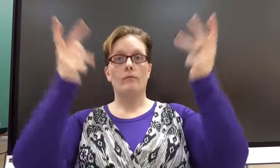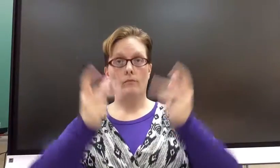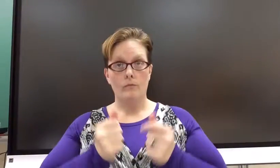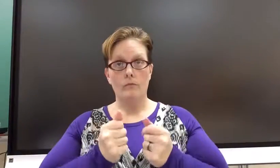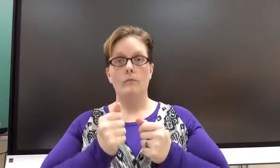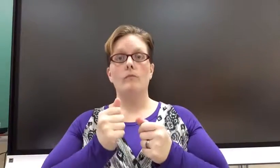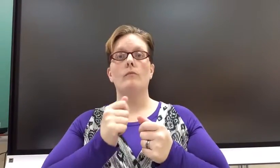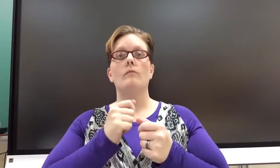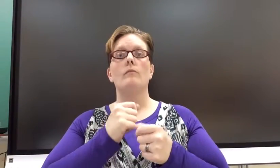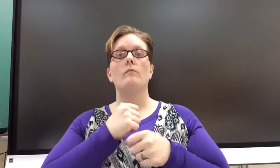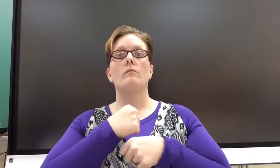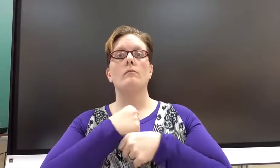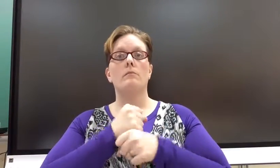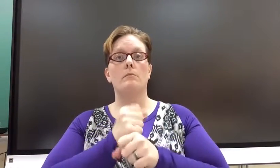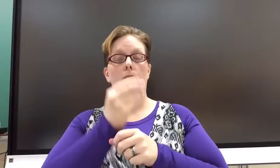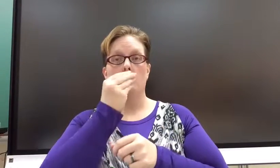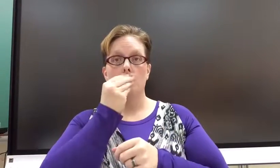called photosynthesis.